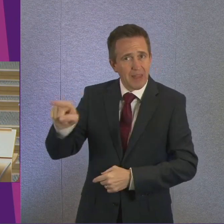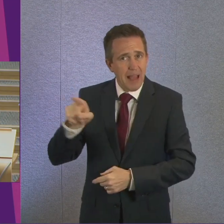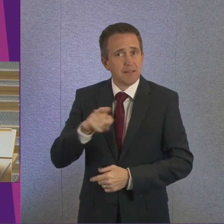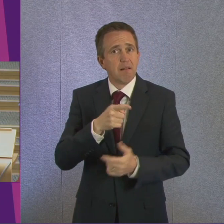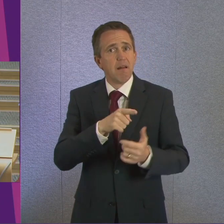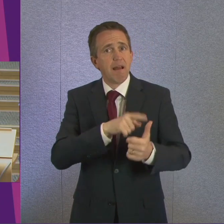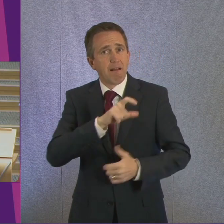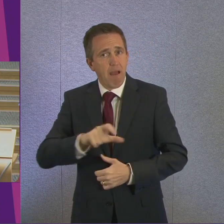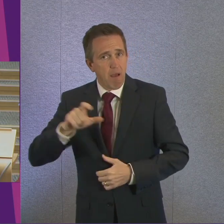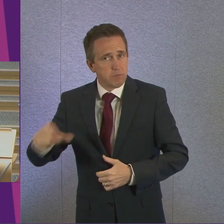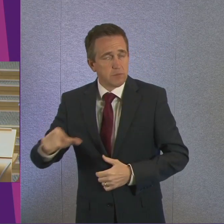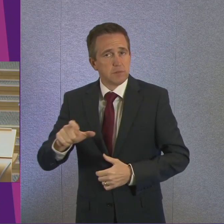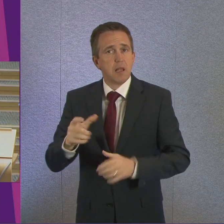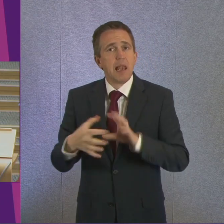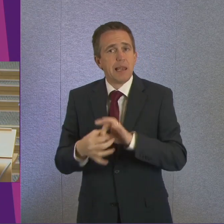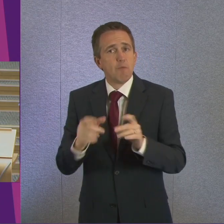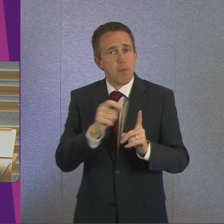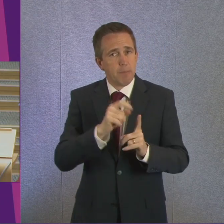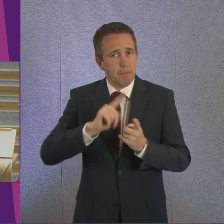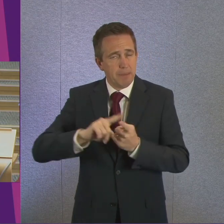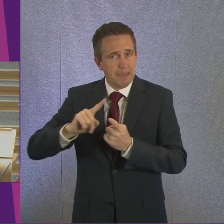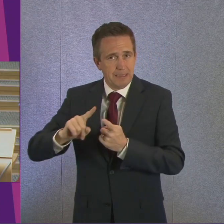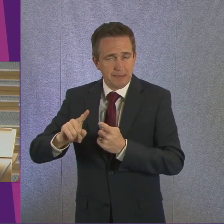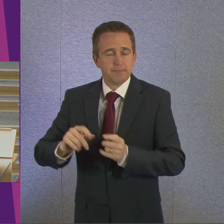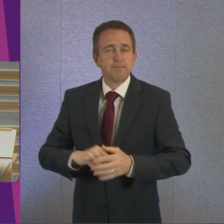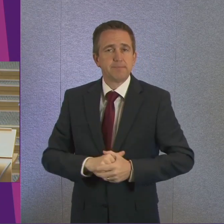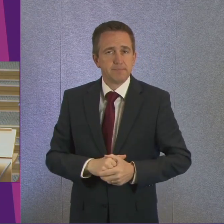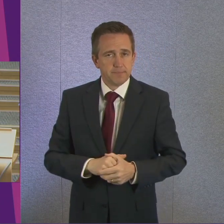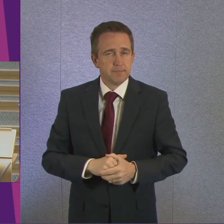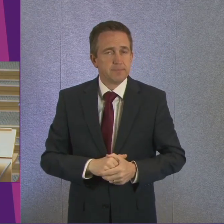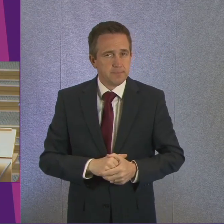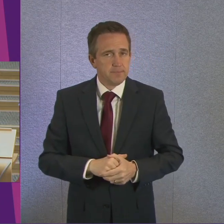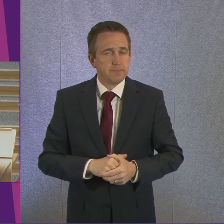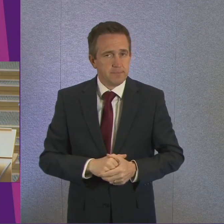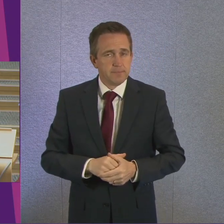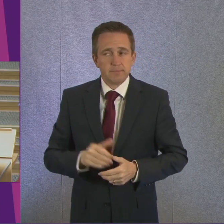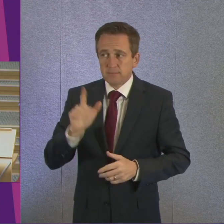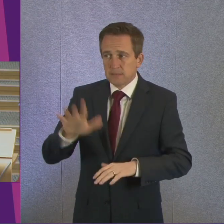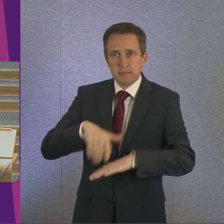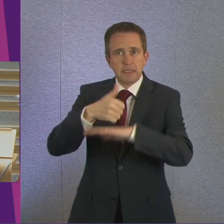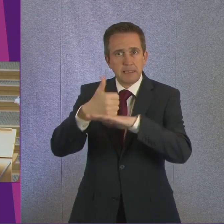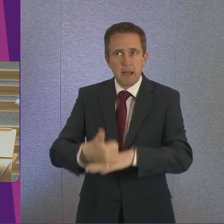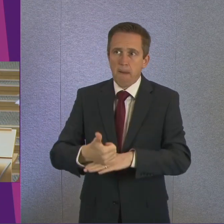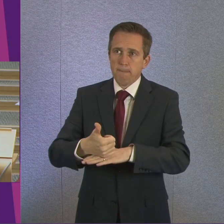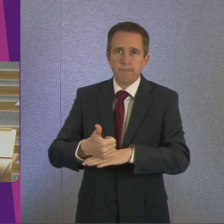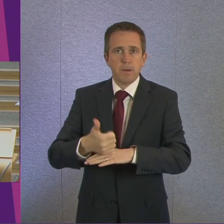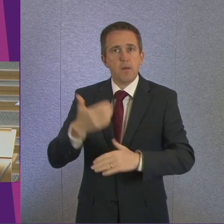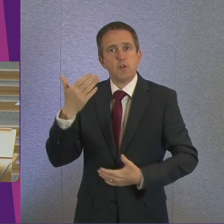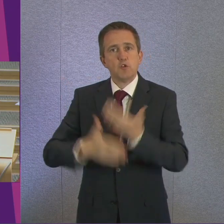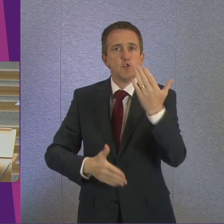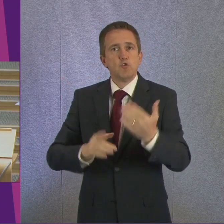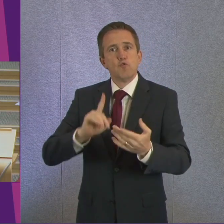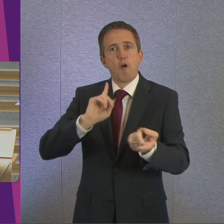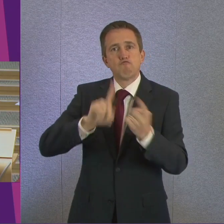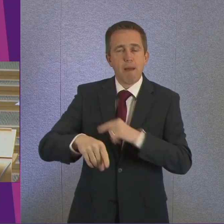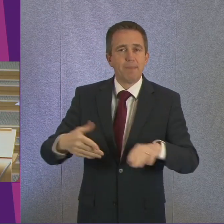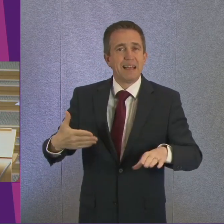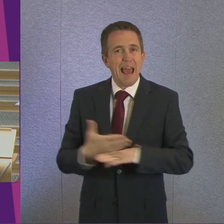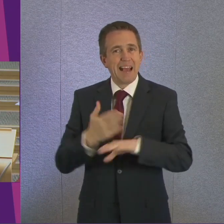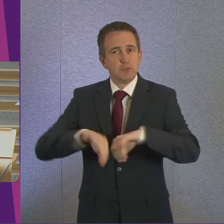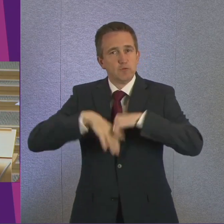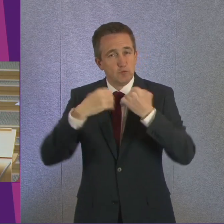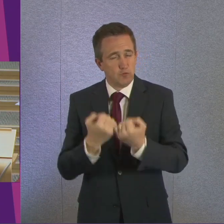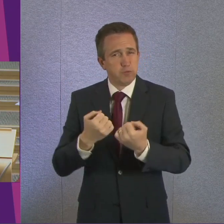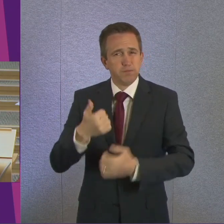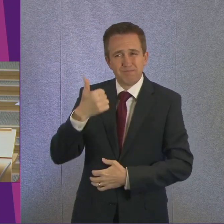about PPE? And whilst I welcome the creation of the National Rapid Action Group, I do recall that